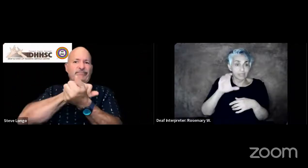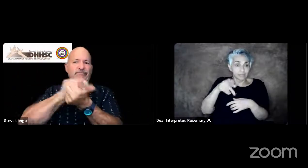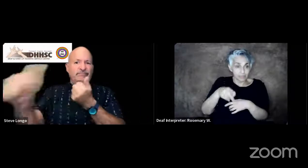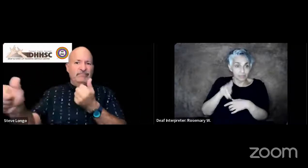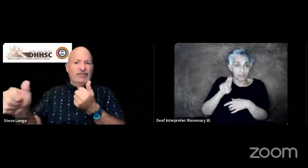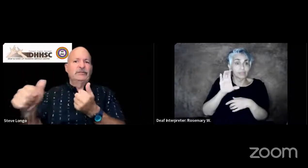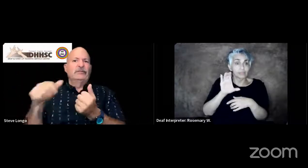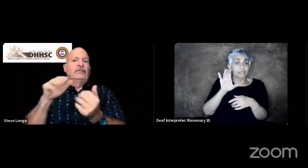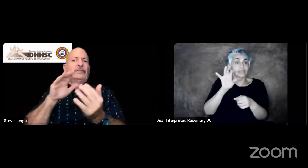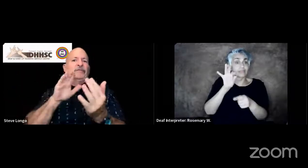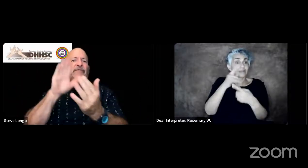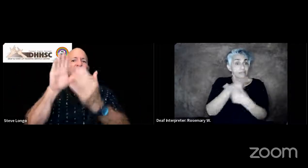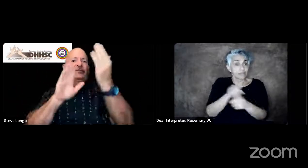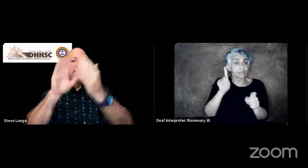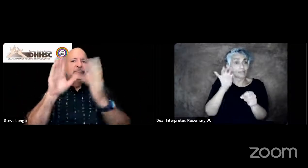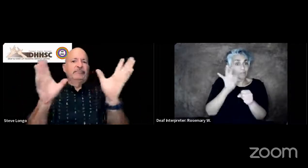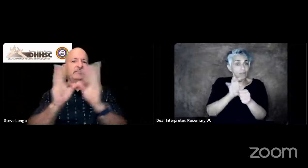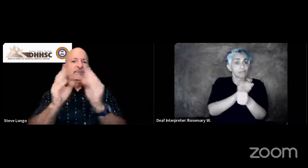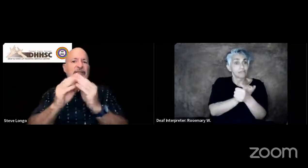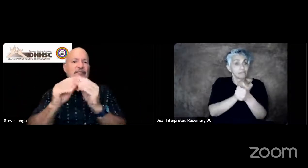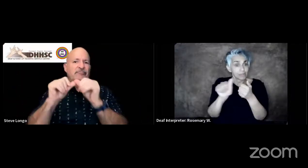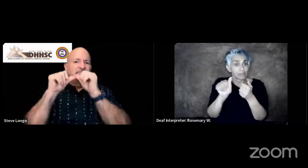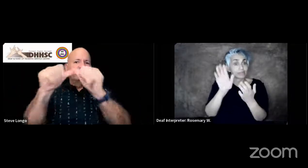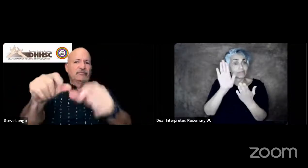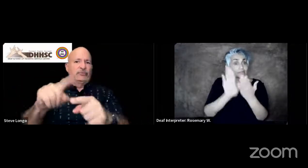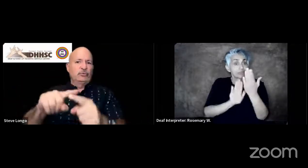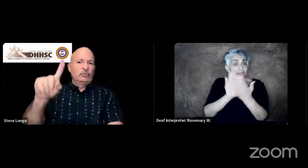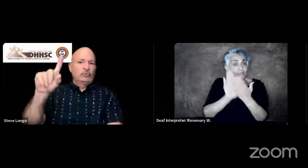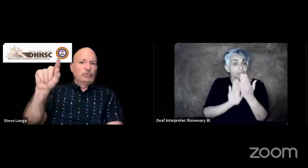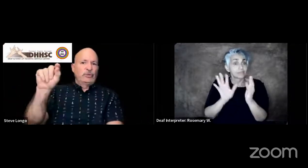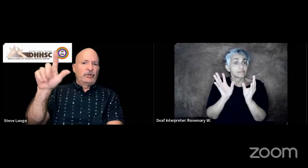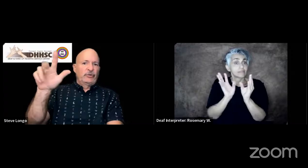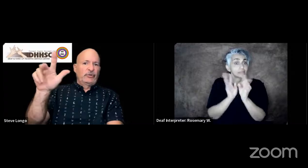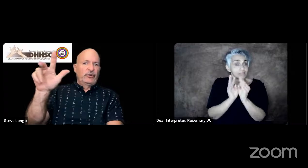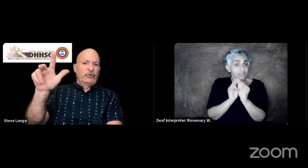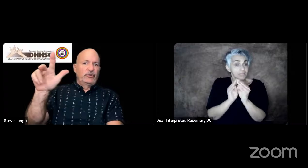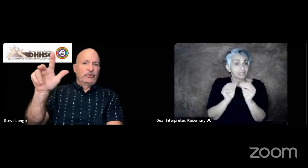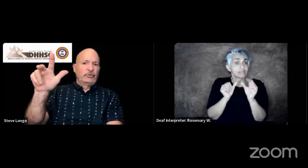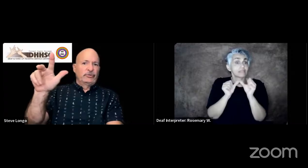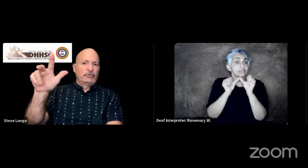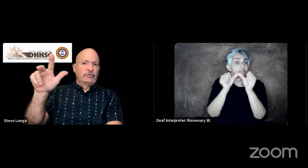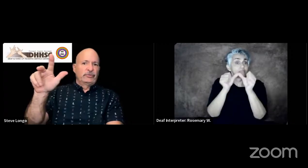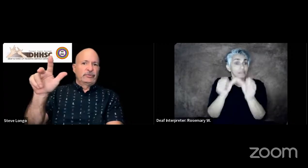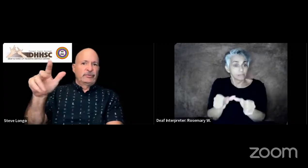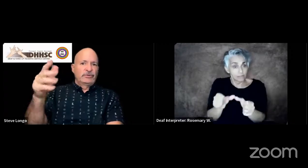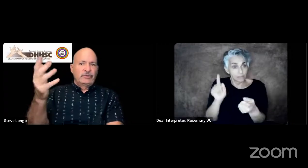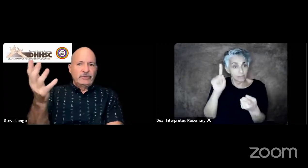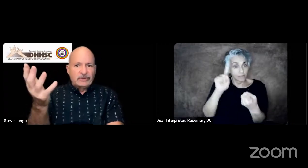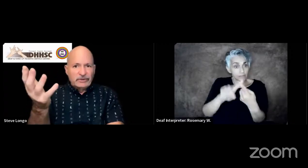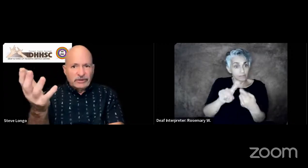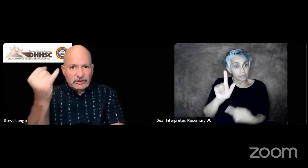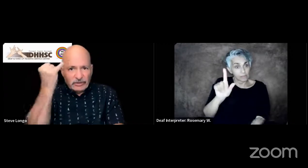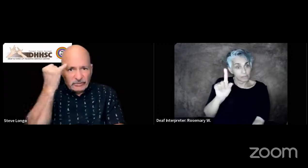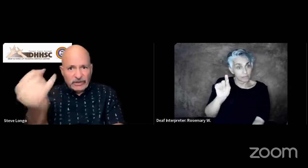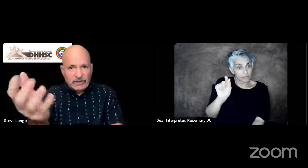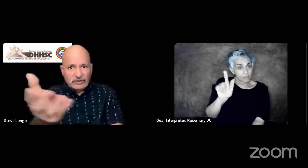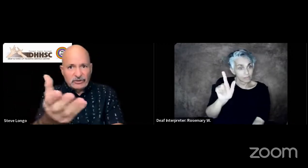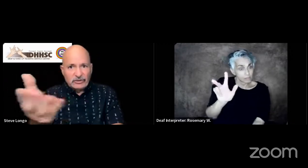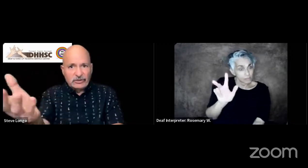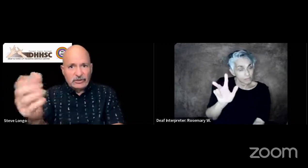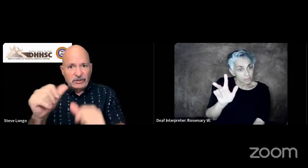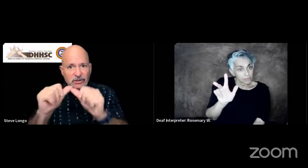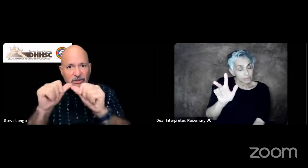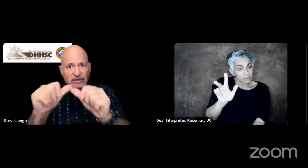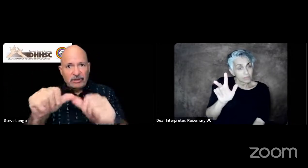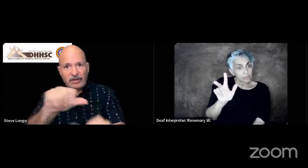them, and they have voted and approved face-to-face meetings going until